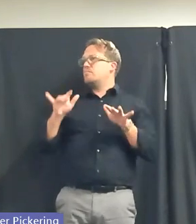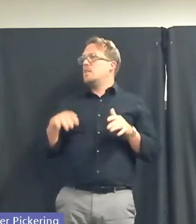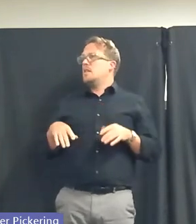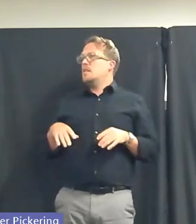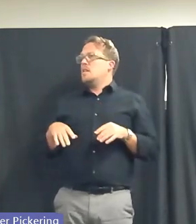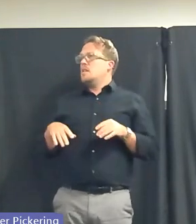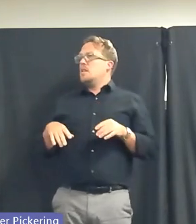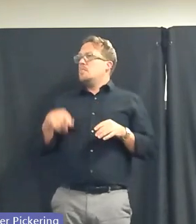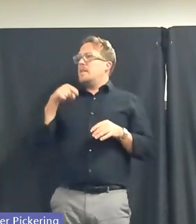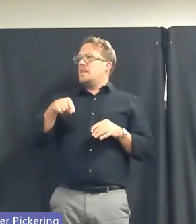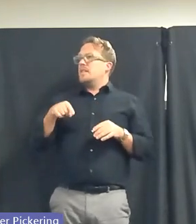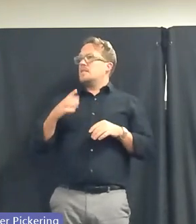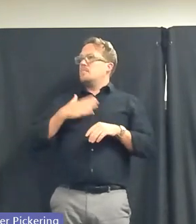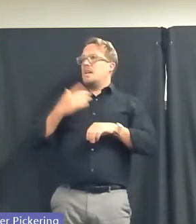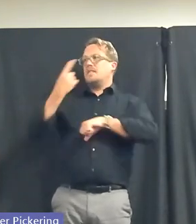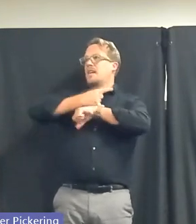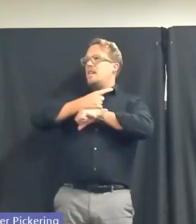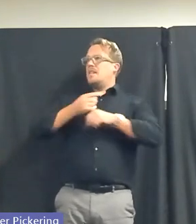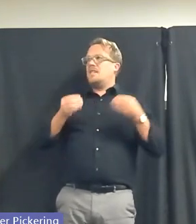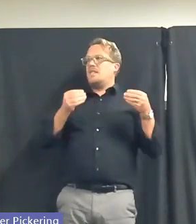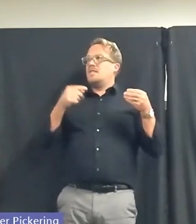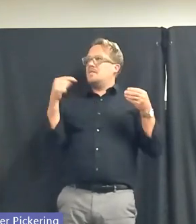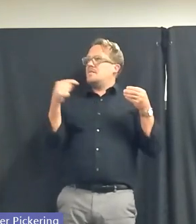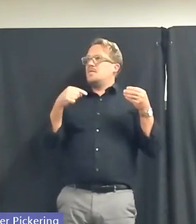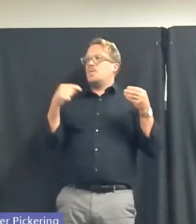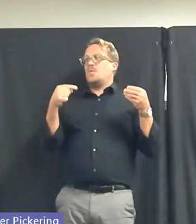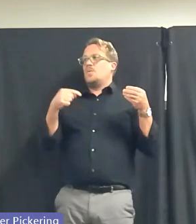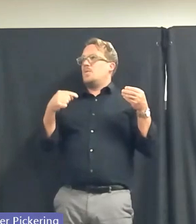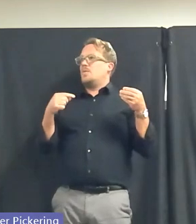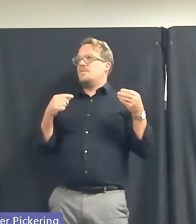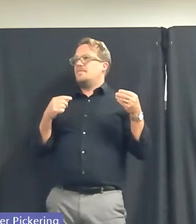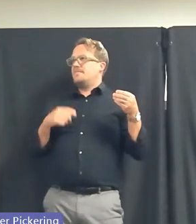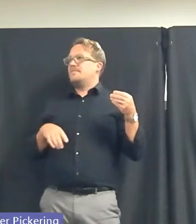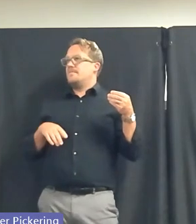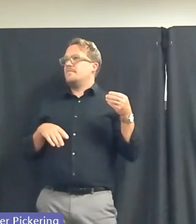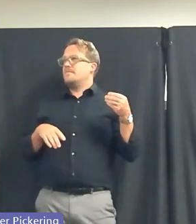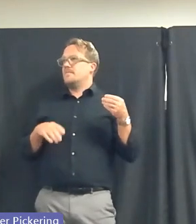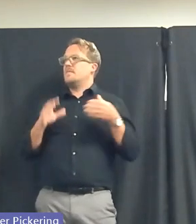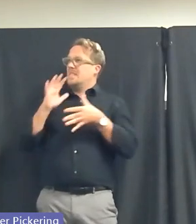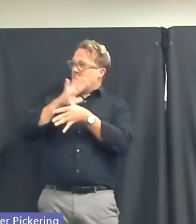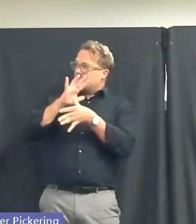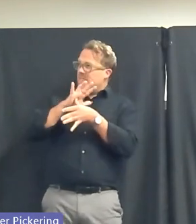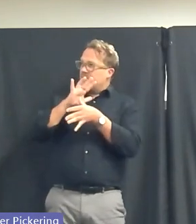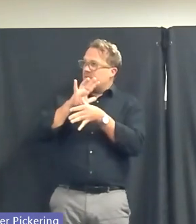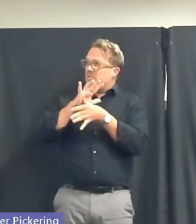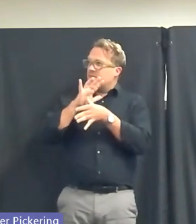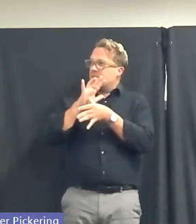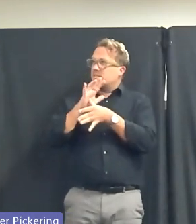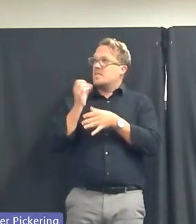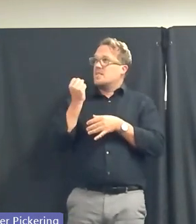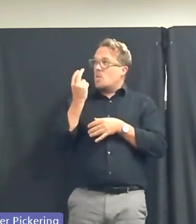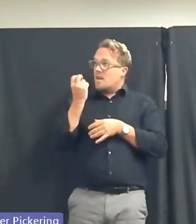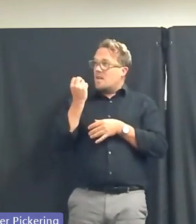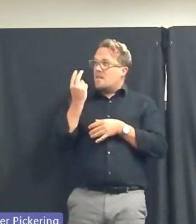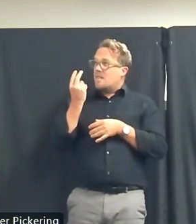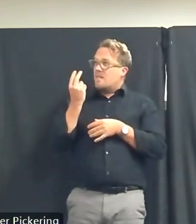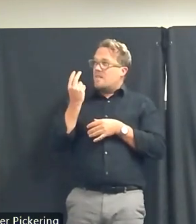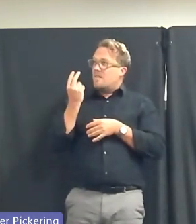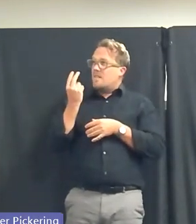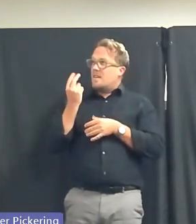with individuals. But one thing I want to say, this made my day. 13 seniors.